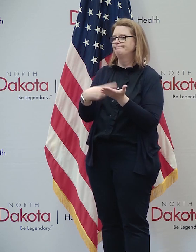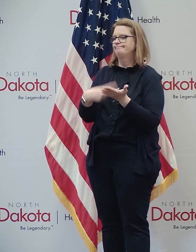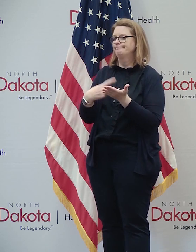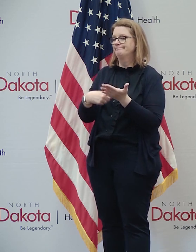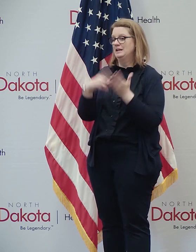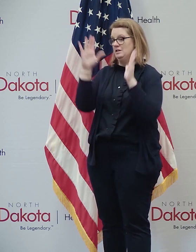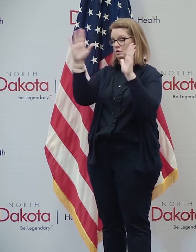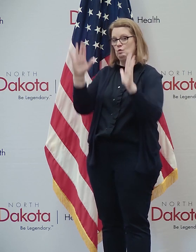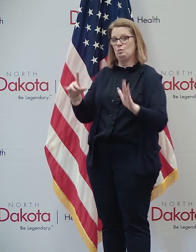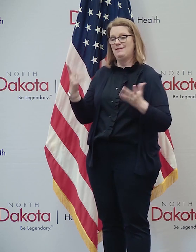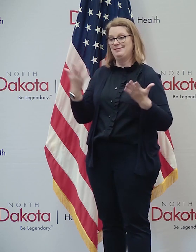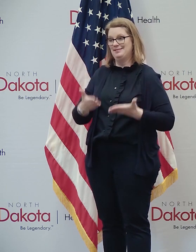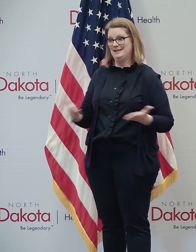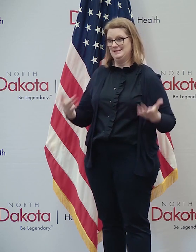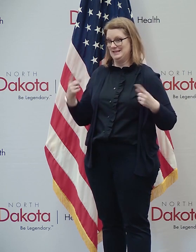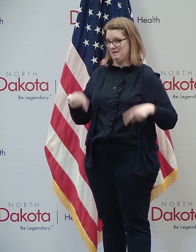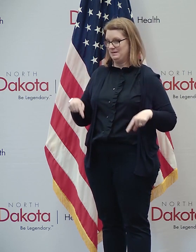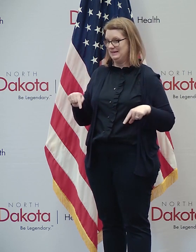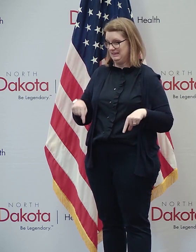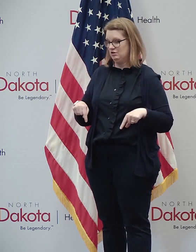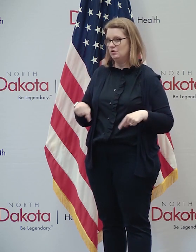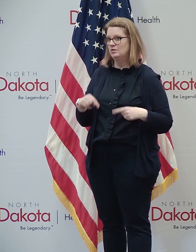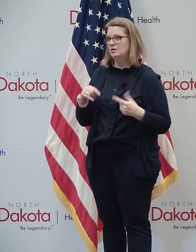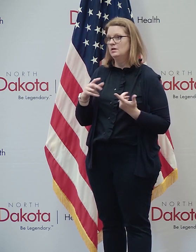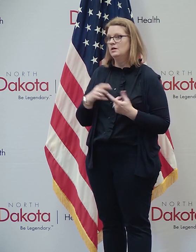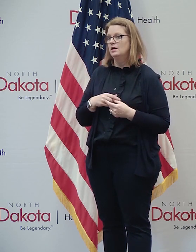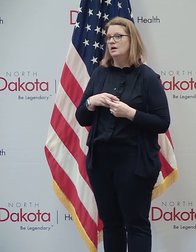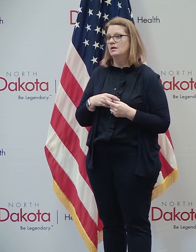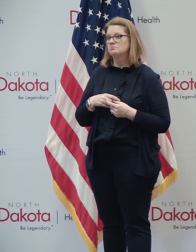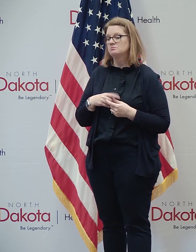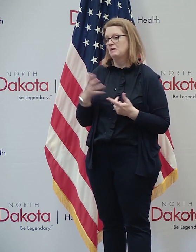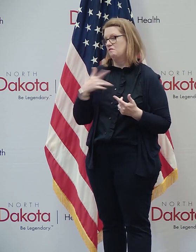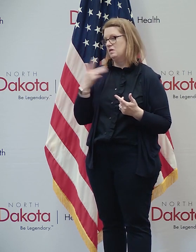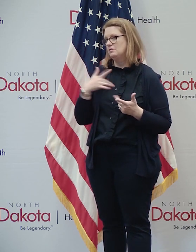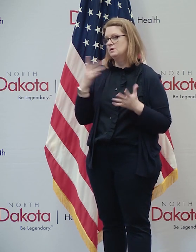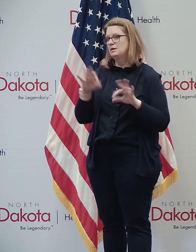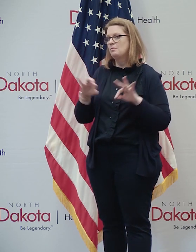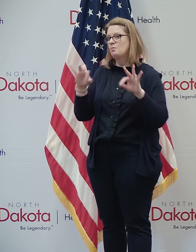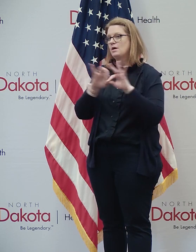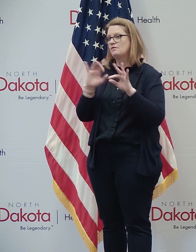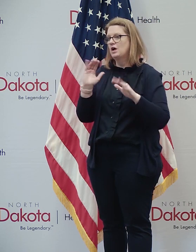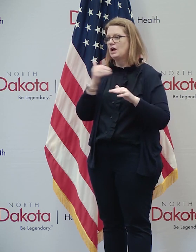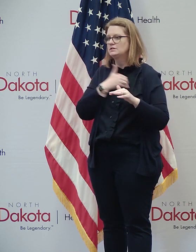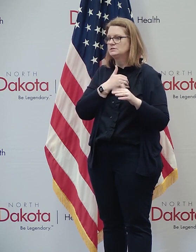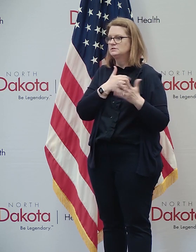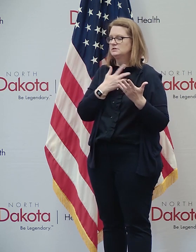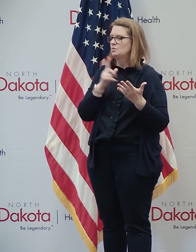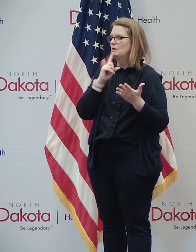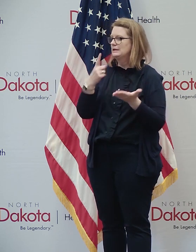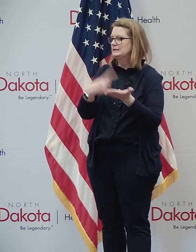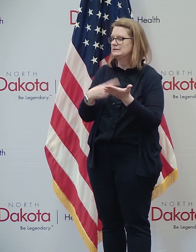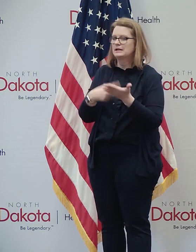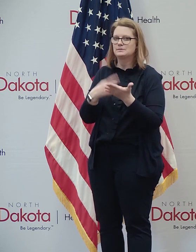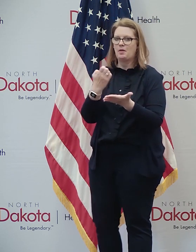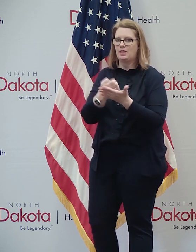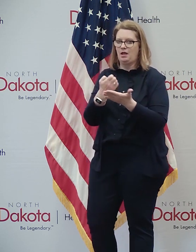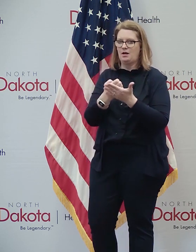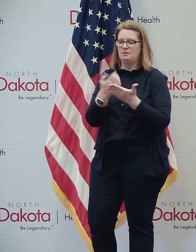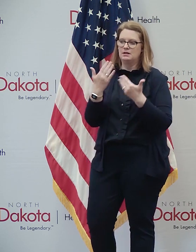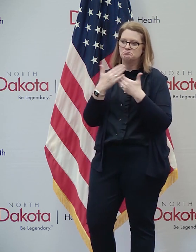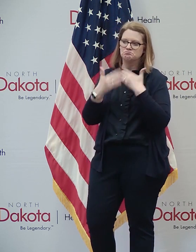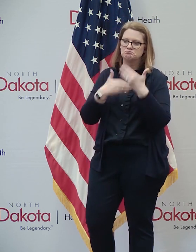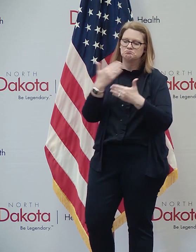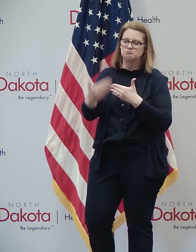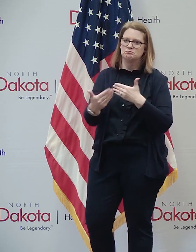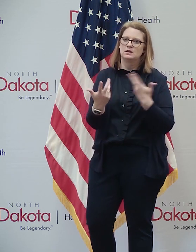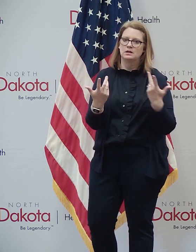that, and in terms of how we would frame it, in terms of when we find out how much time we have, certainly there's an expectation